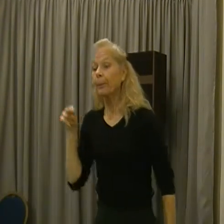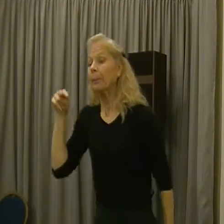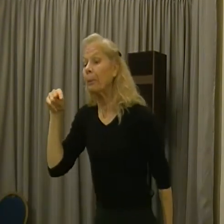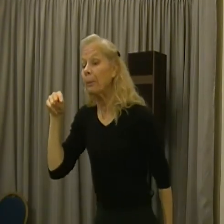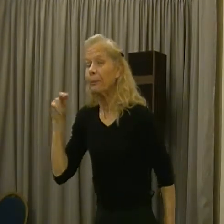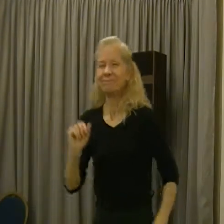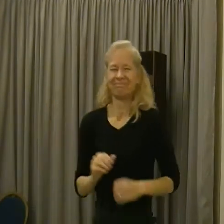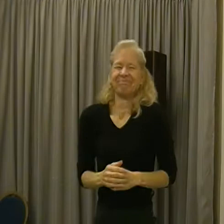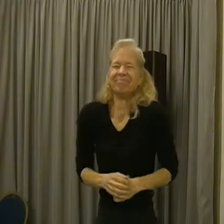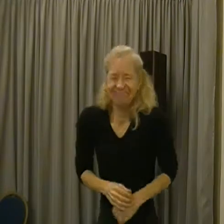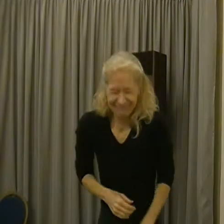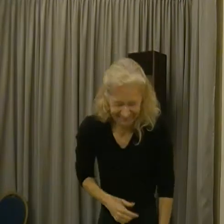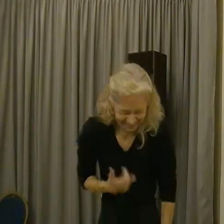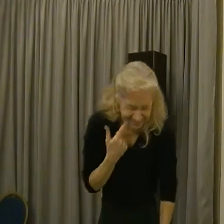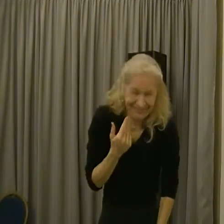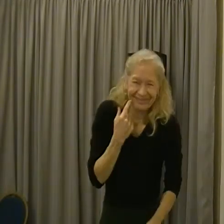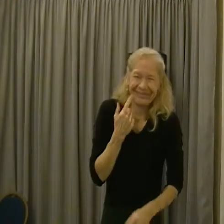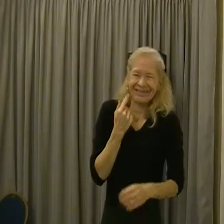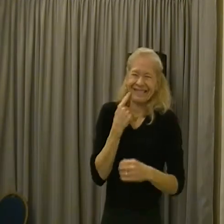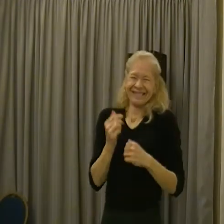gifts, and whatever that might be.